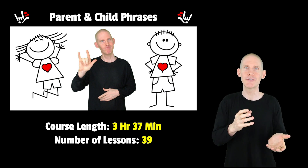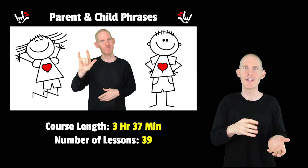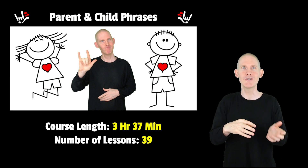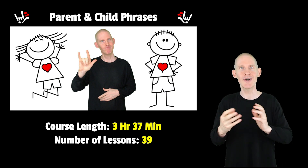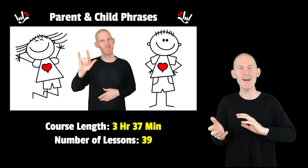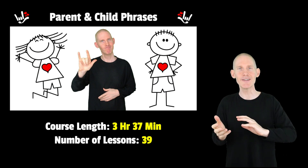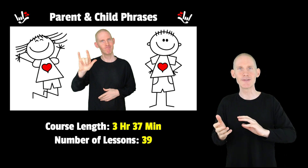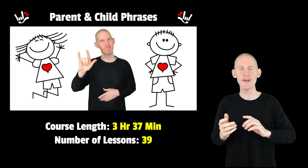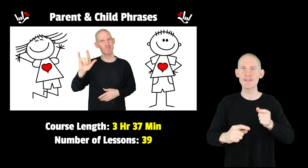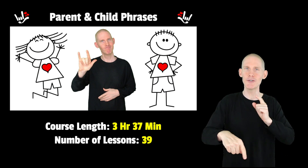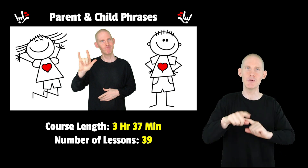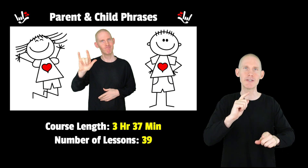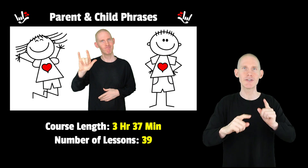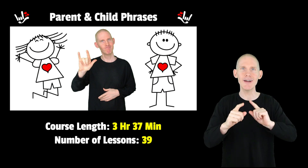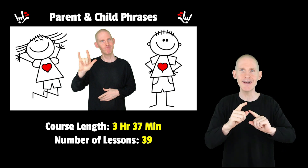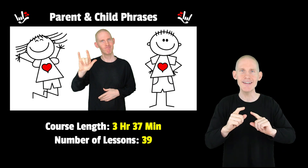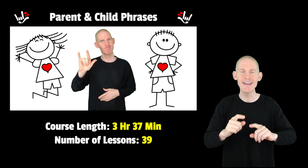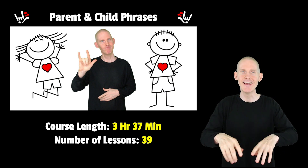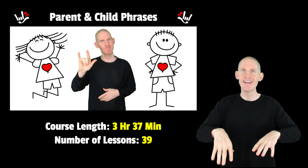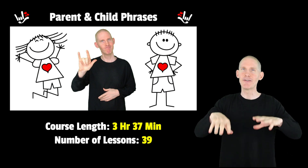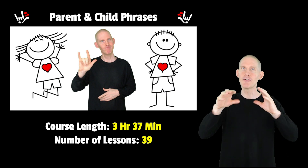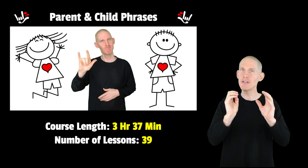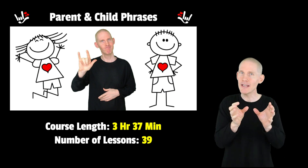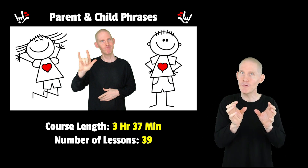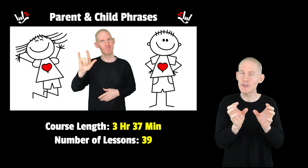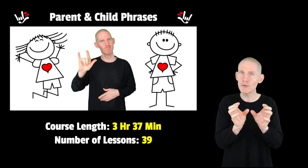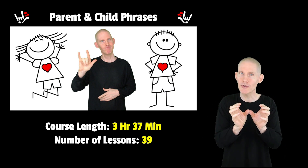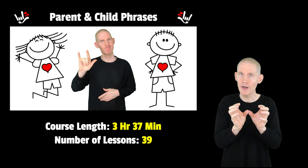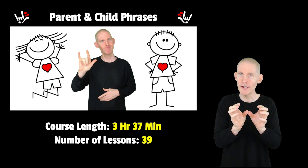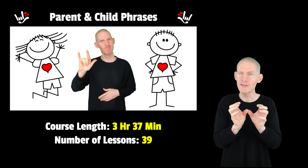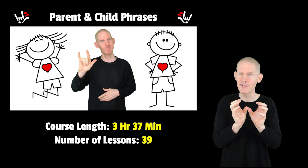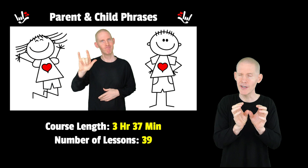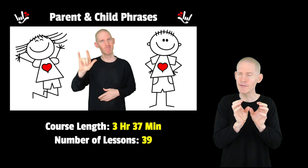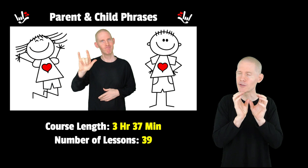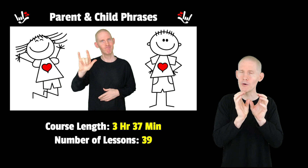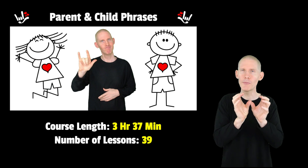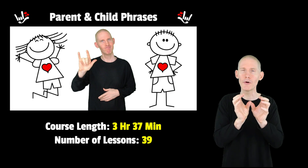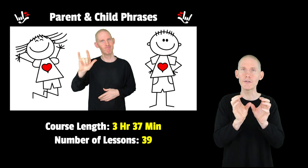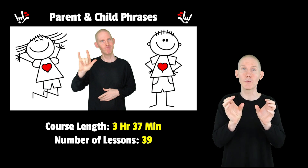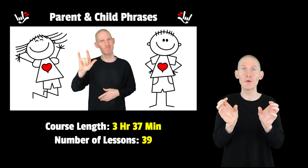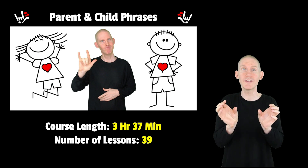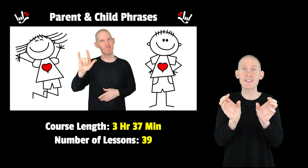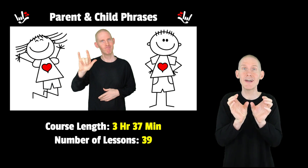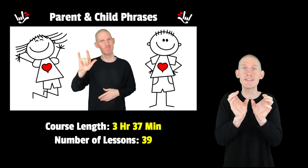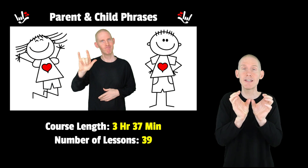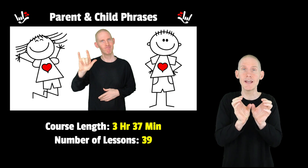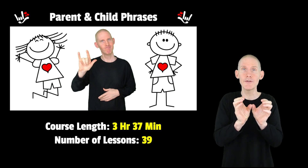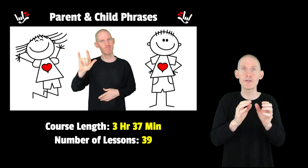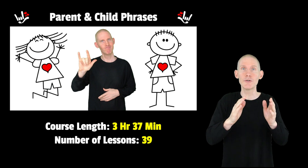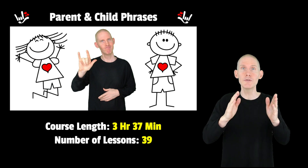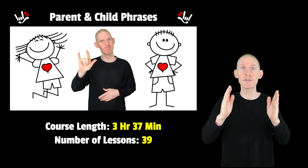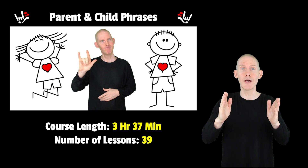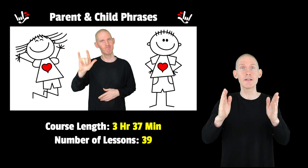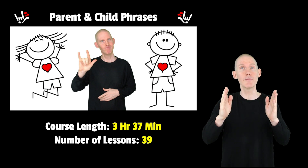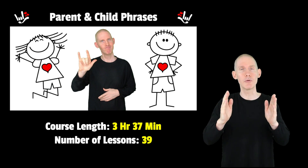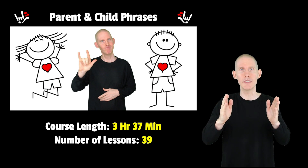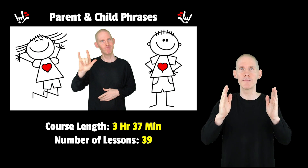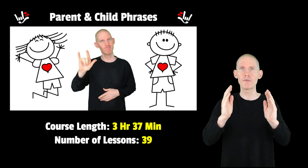and child, right? So you'll be signing, you'll learn the individual signs, right? So important. We'll put the signs together to sign complete